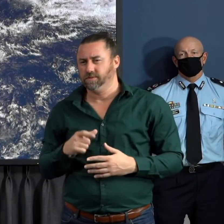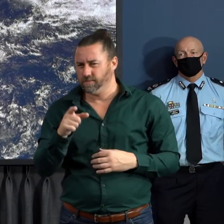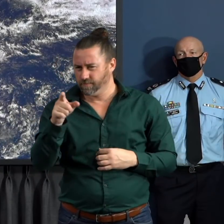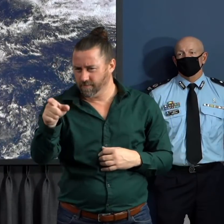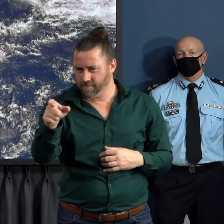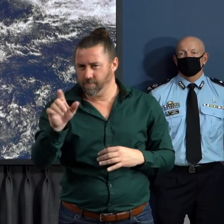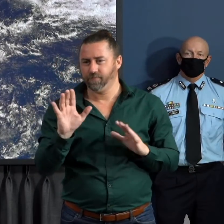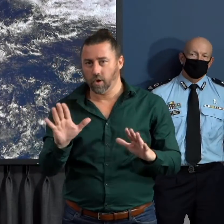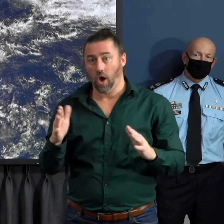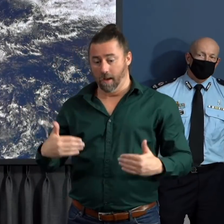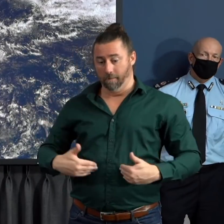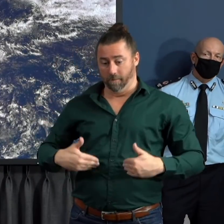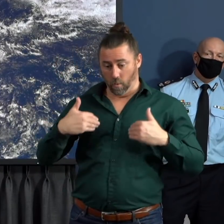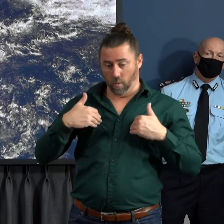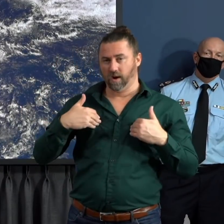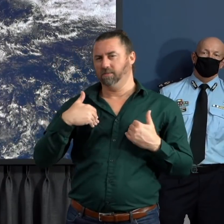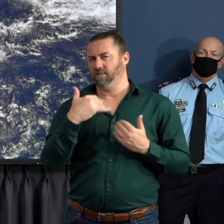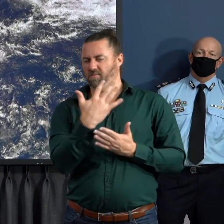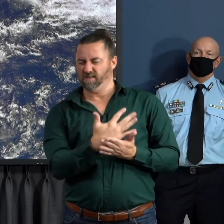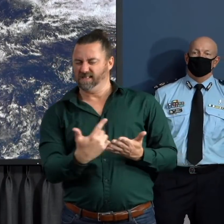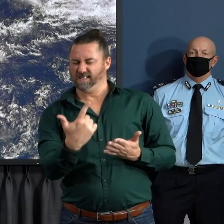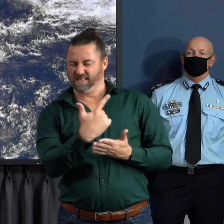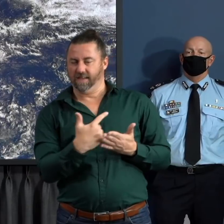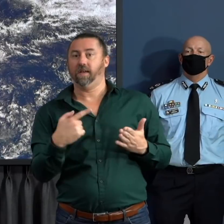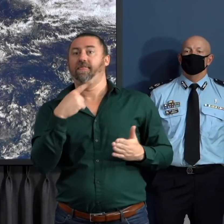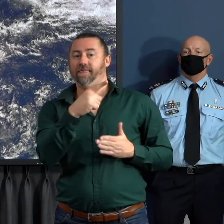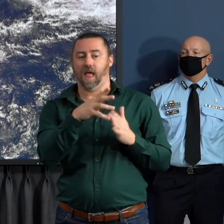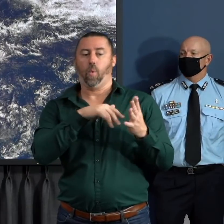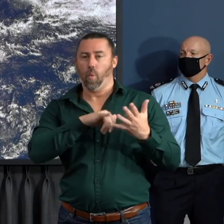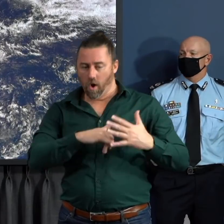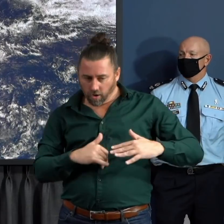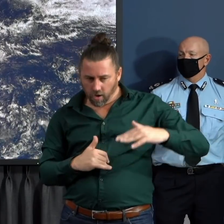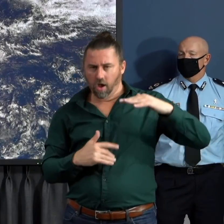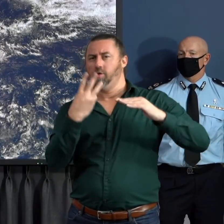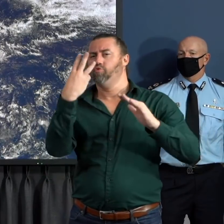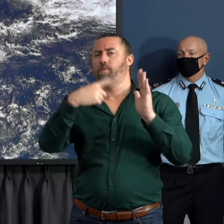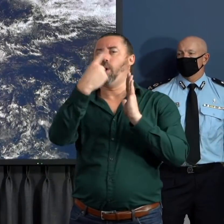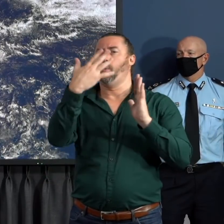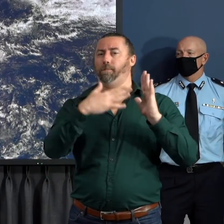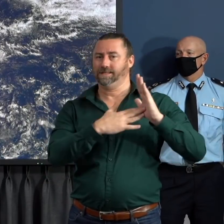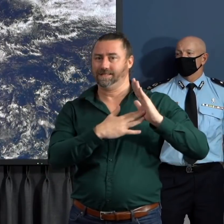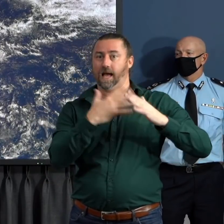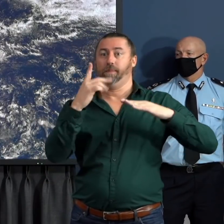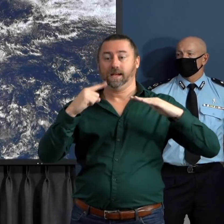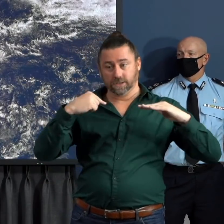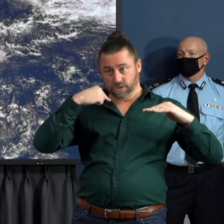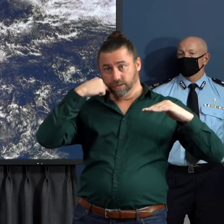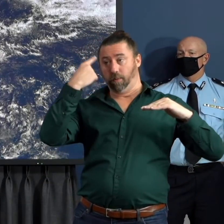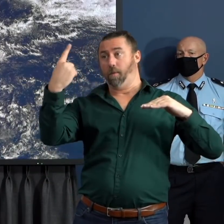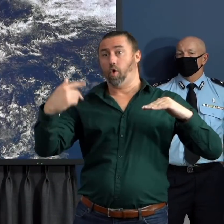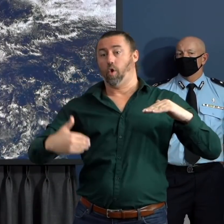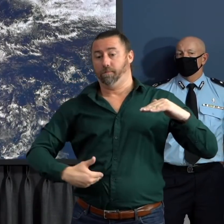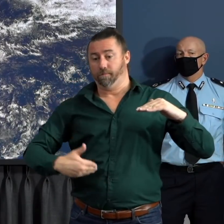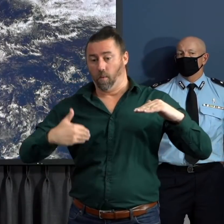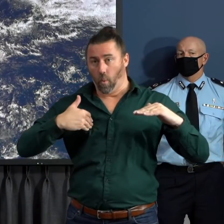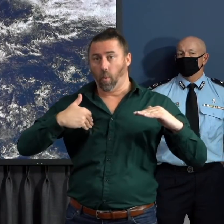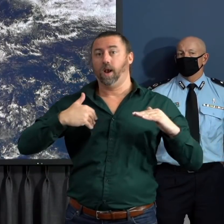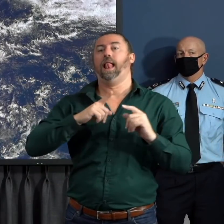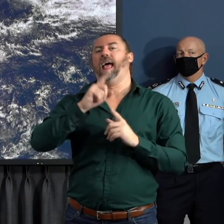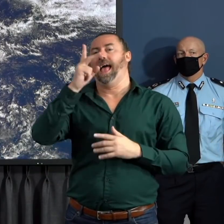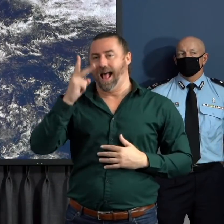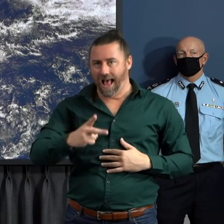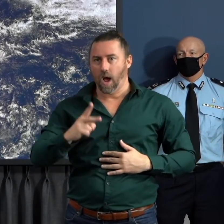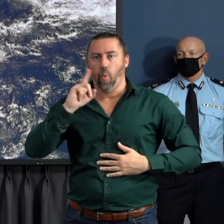just confirm this morning at about 7:30 was when we hit the high tide in Brisbane, and it would be tomorrow morning then that we're going to expect that second high tide